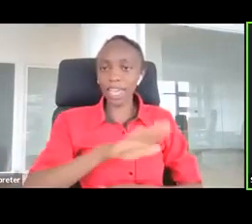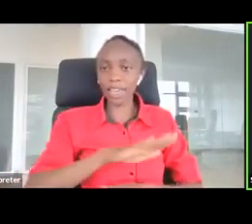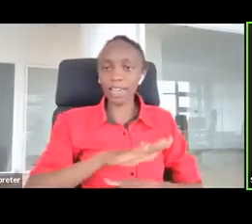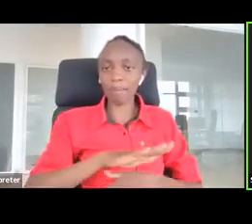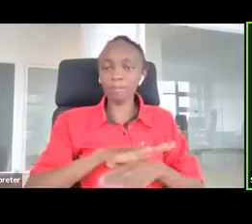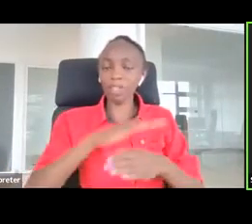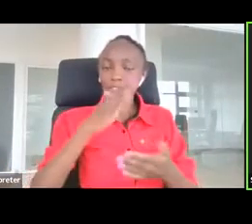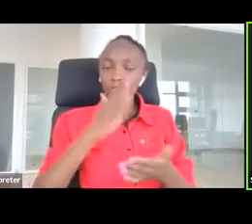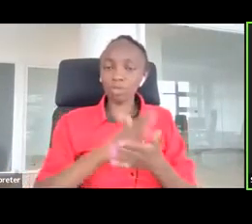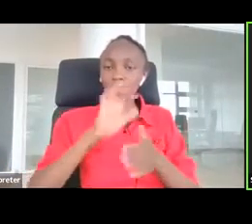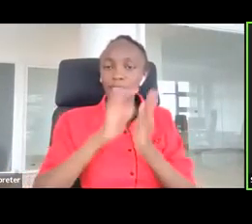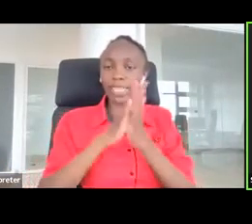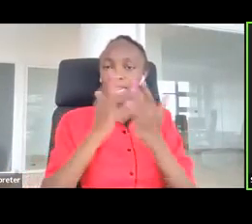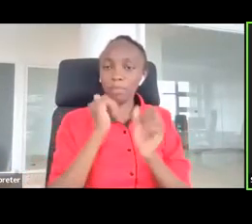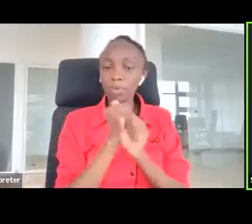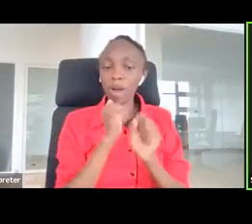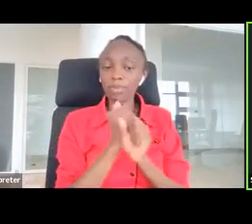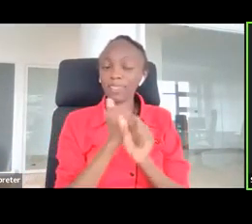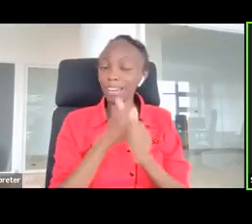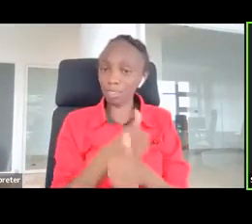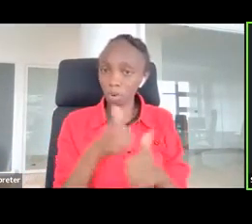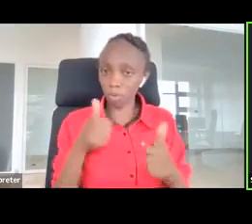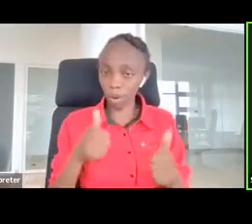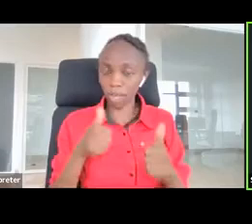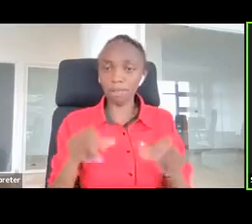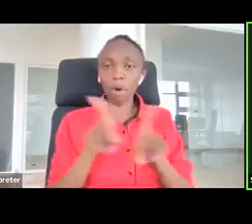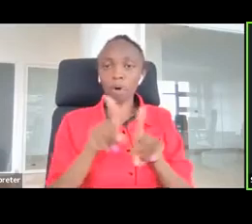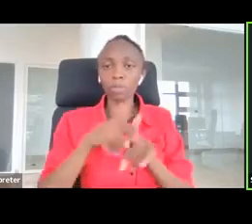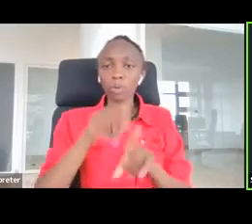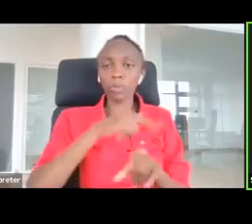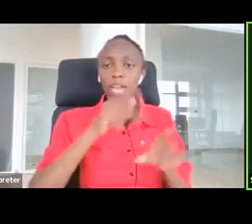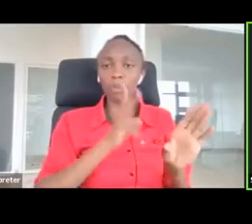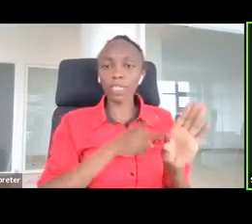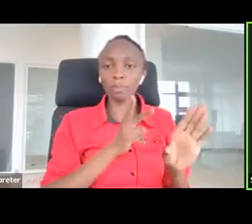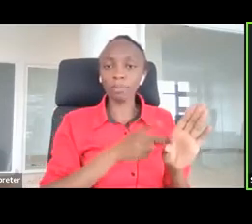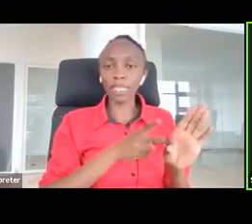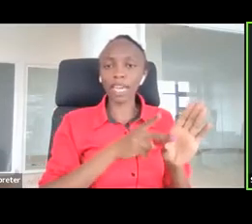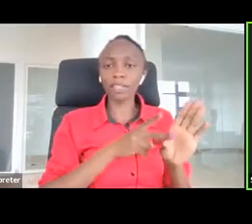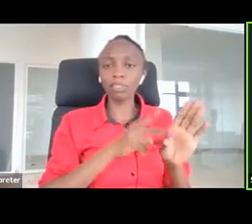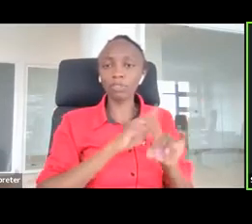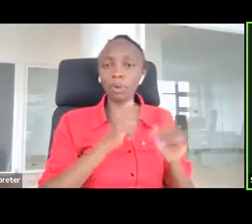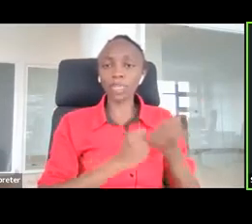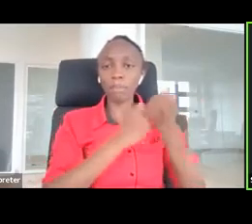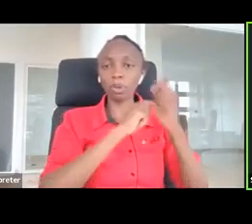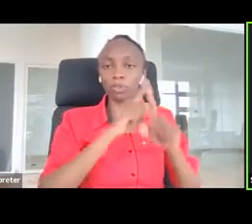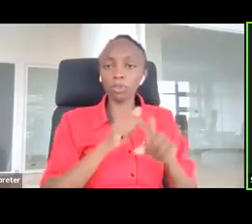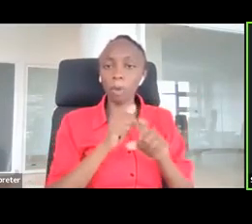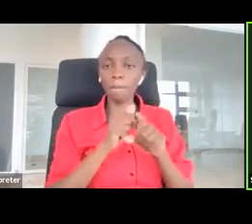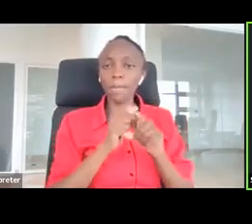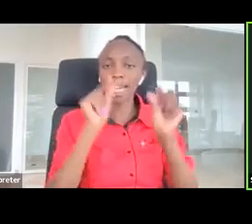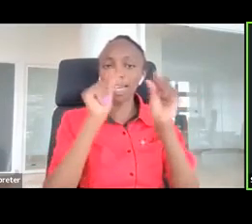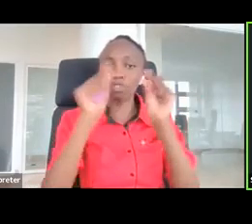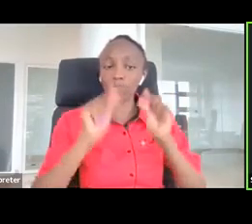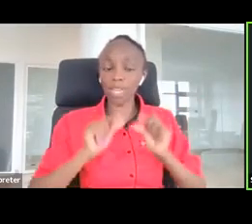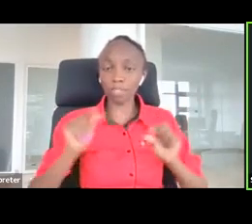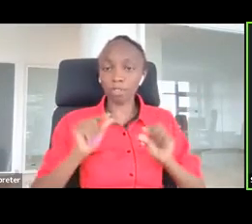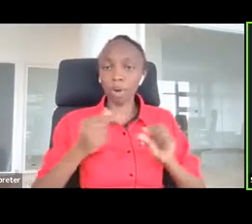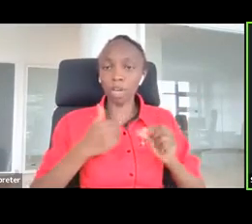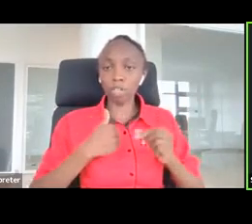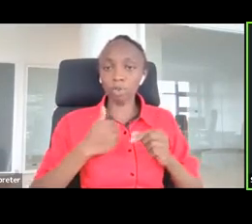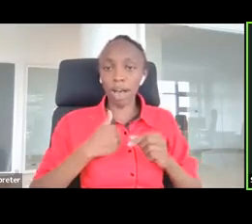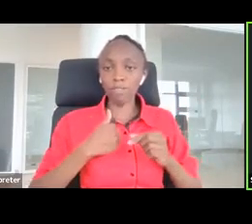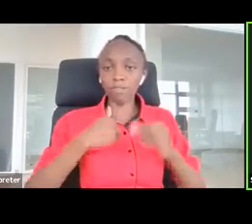well. We have participated through support from UNESCO to create awareness on the Marrakesh